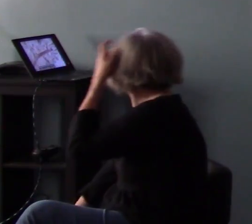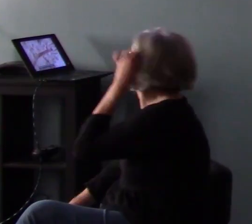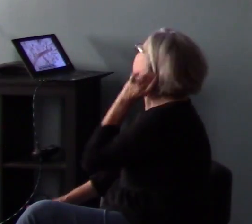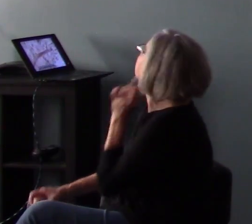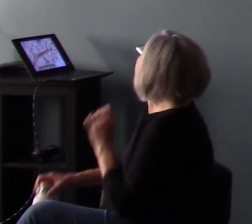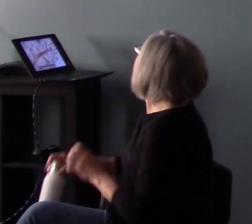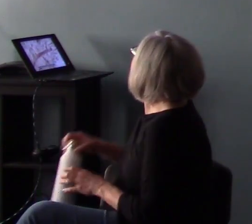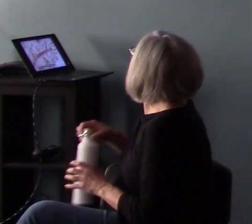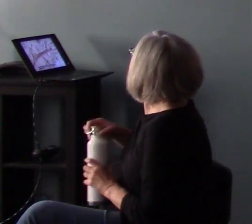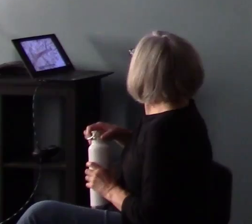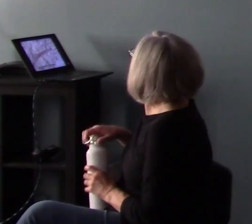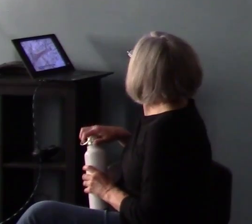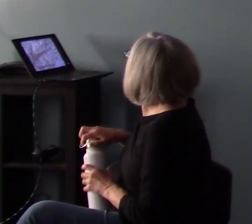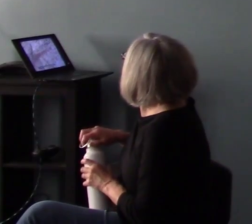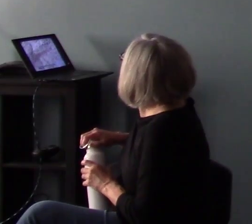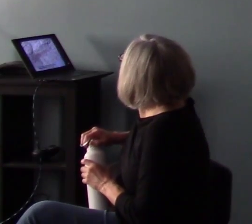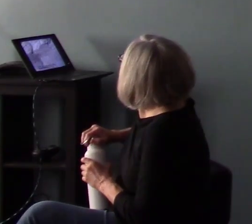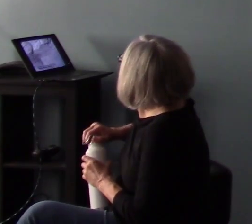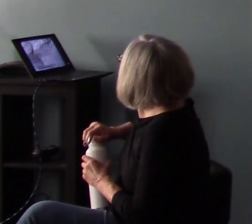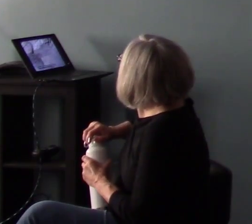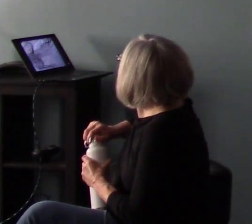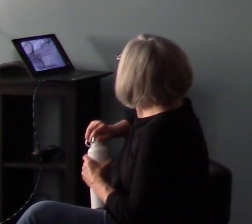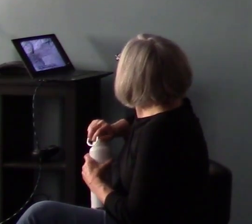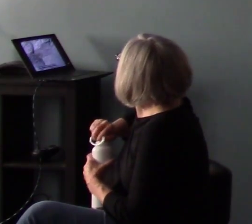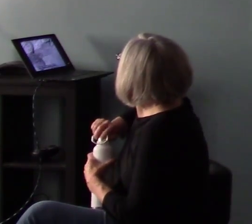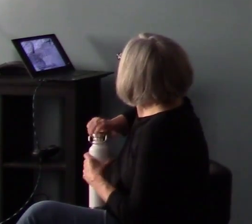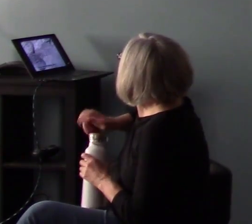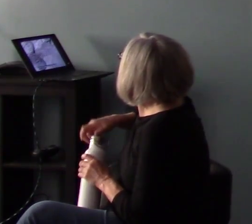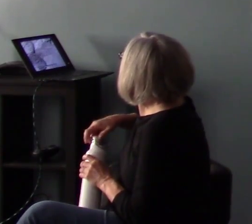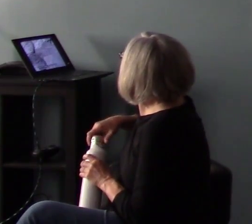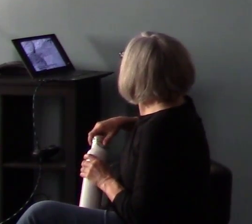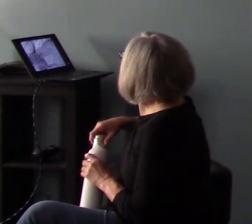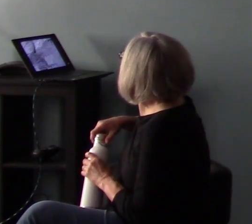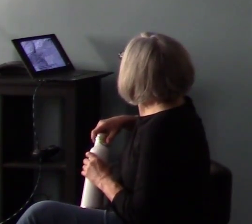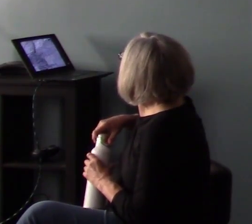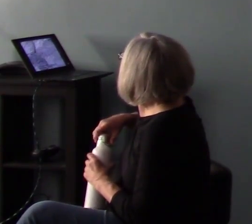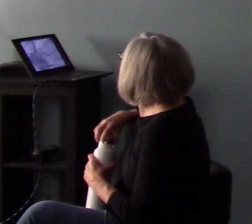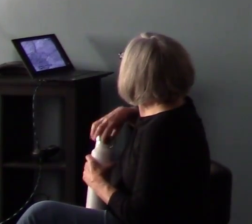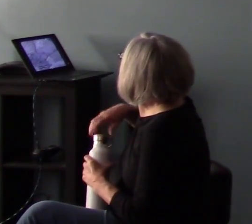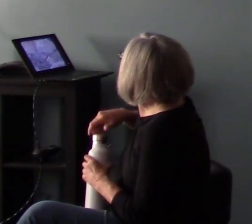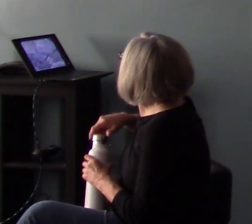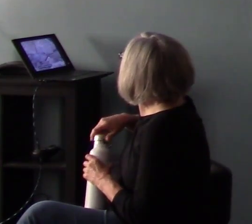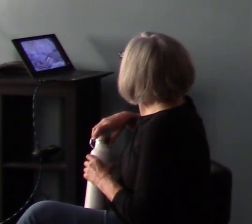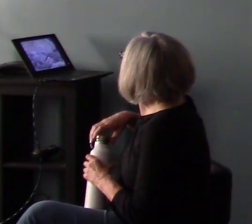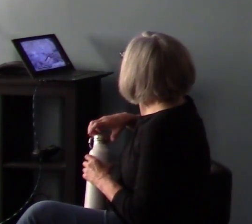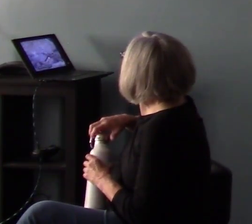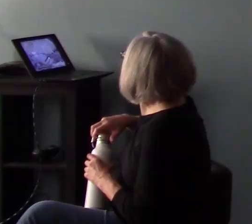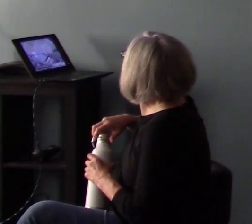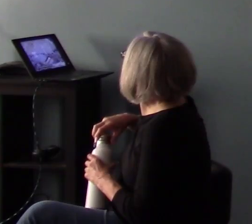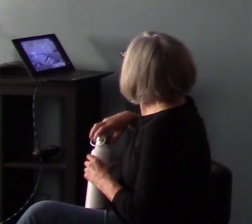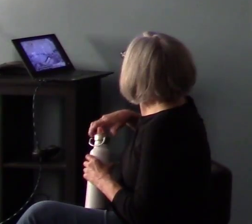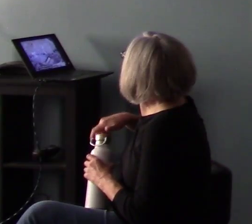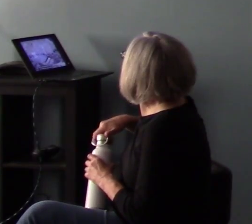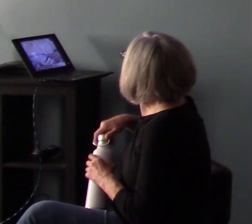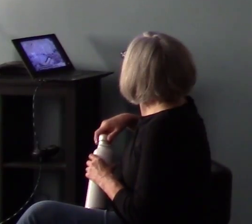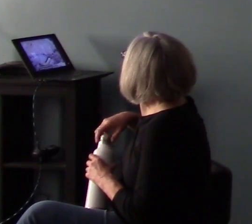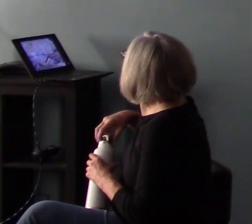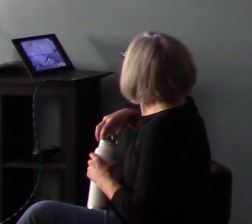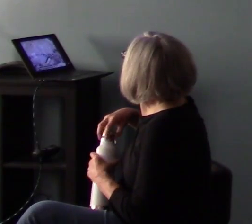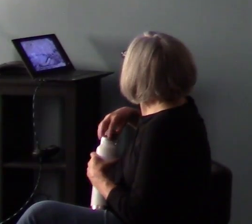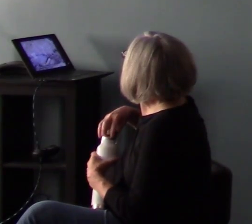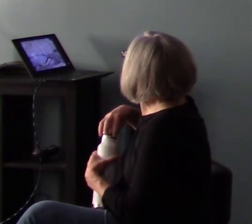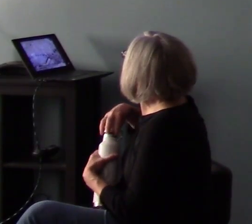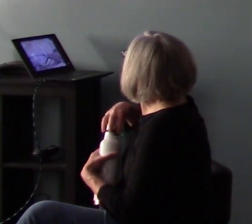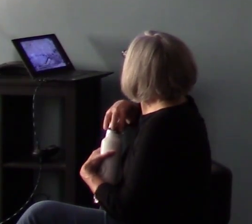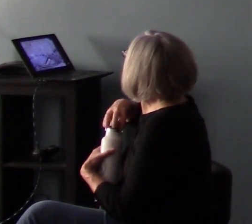of millions of years. But a growing number of scientists say that this textbook story is incomplete and even misleading,